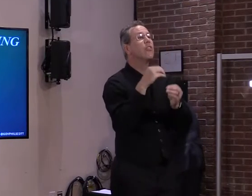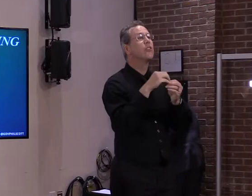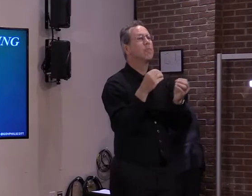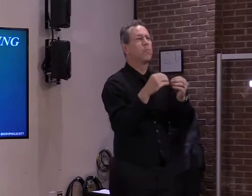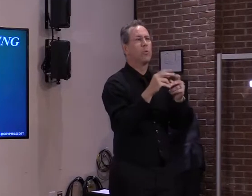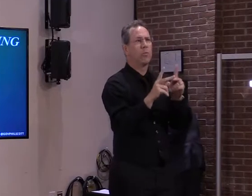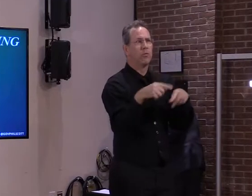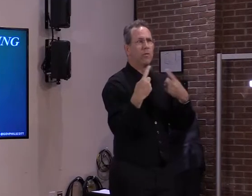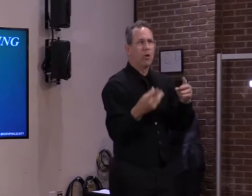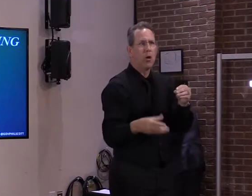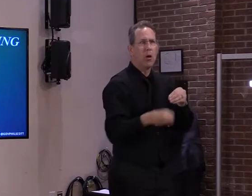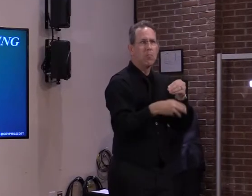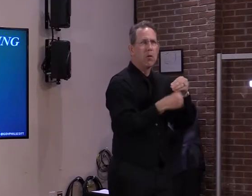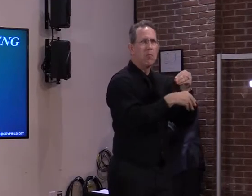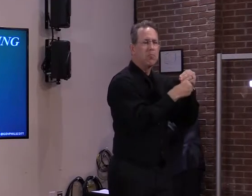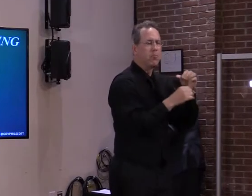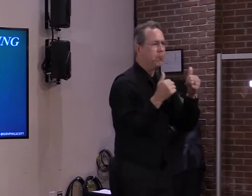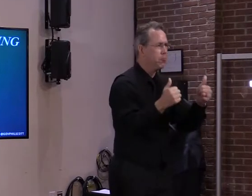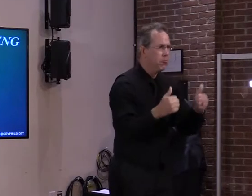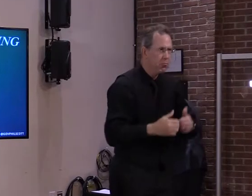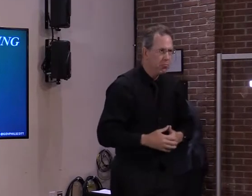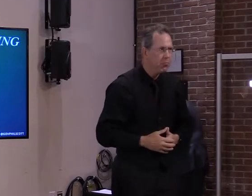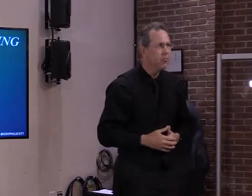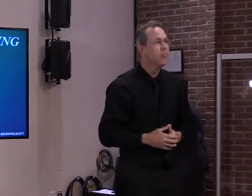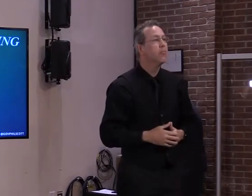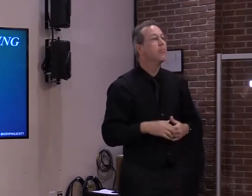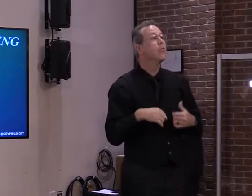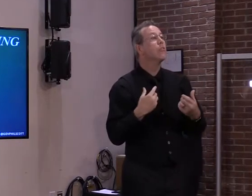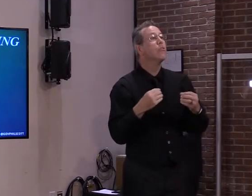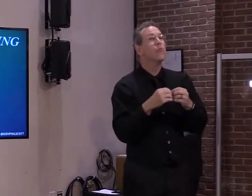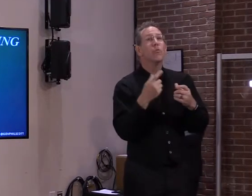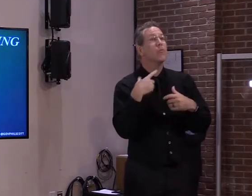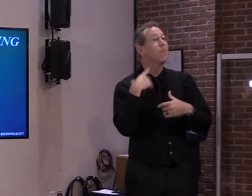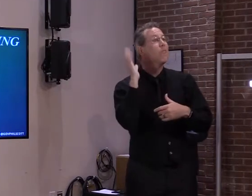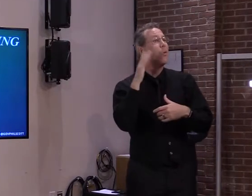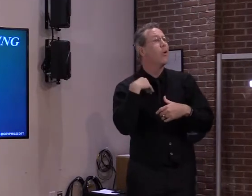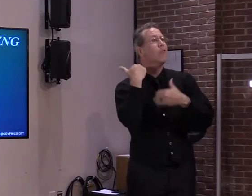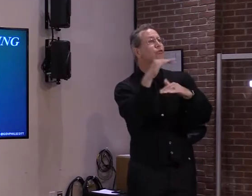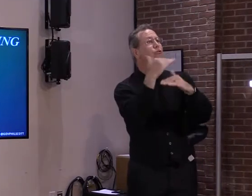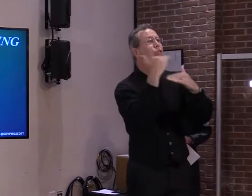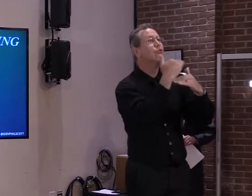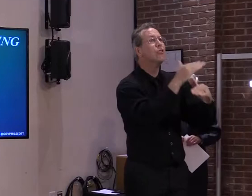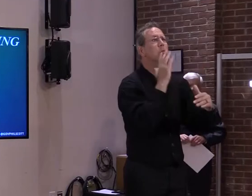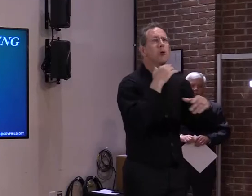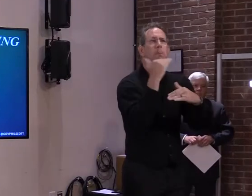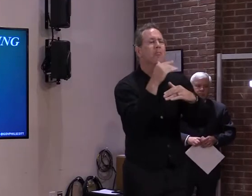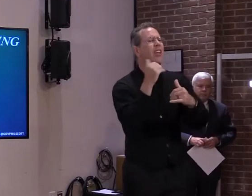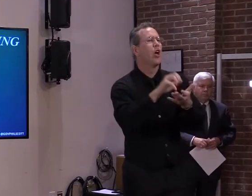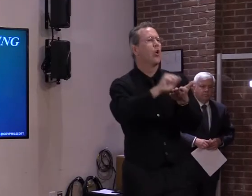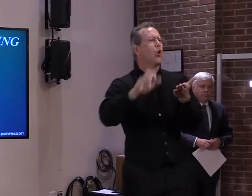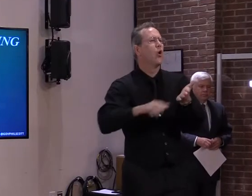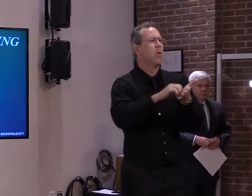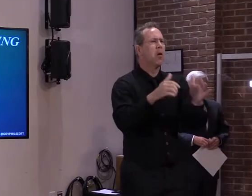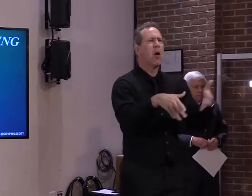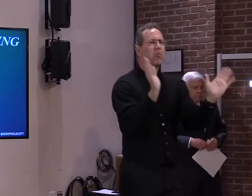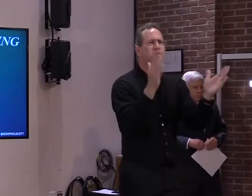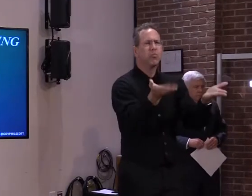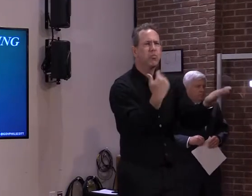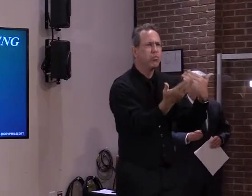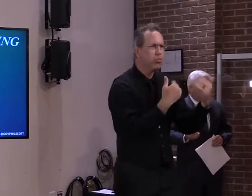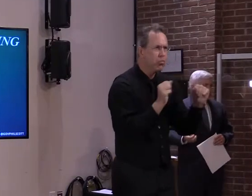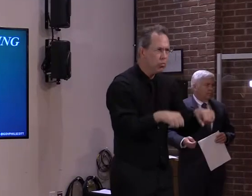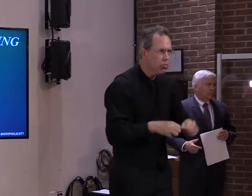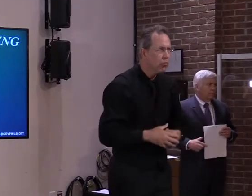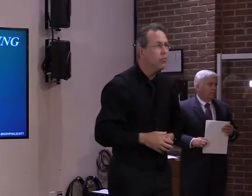have been lifted, which is really encouraging to see. As Secretary Smith will show, there are still many